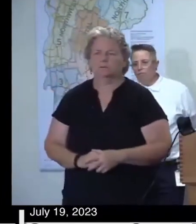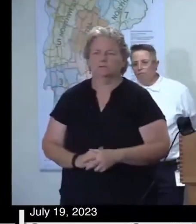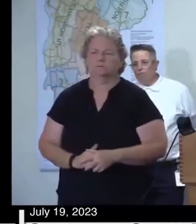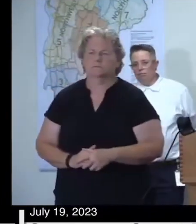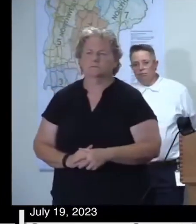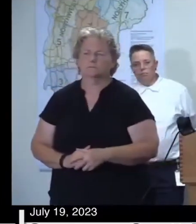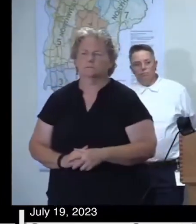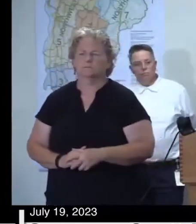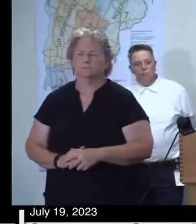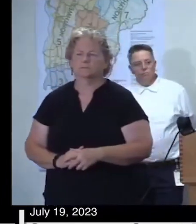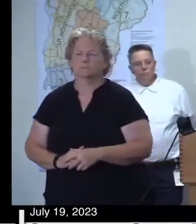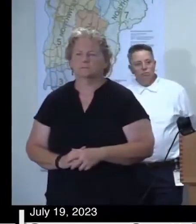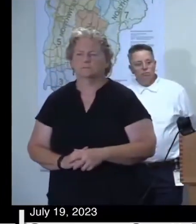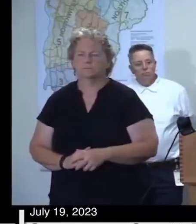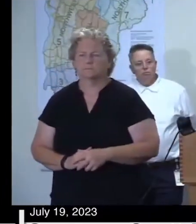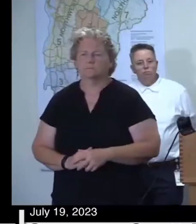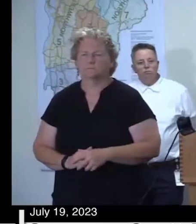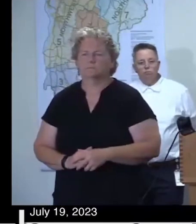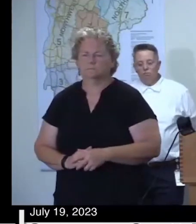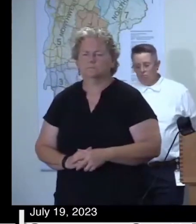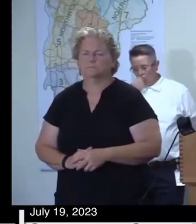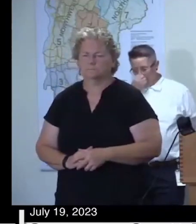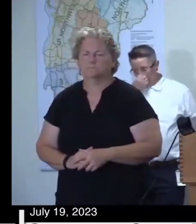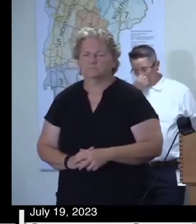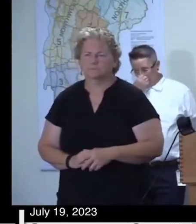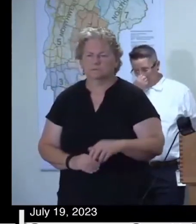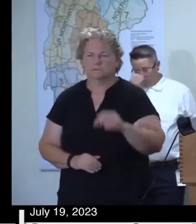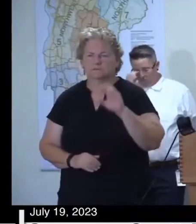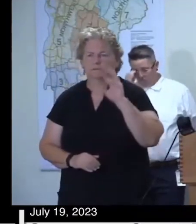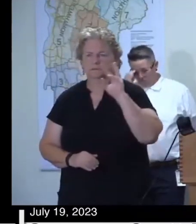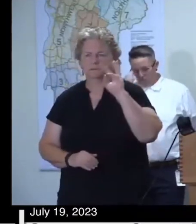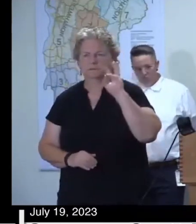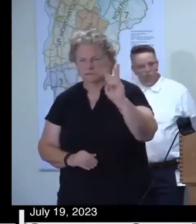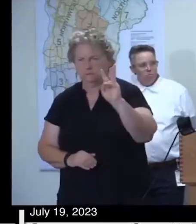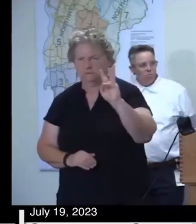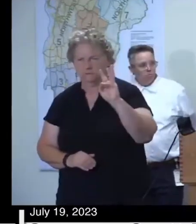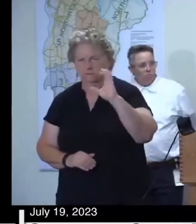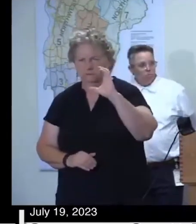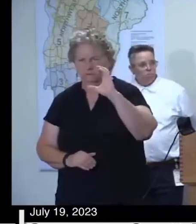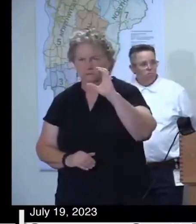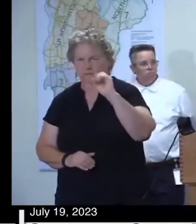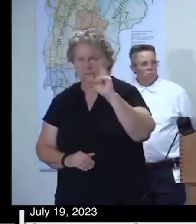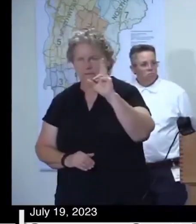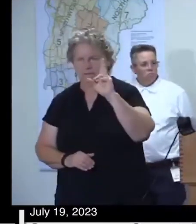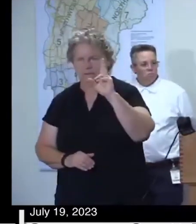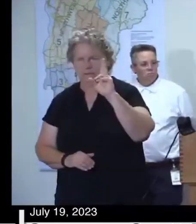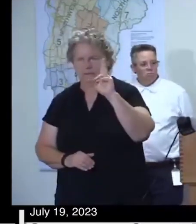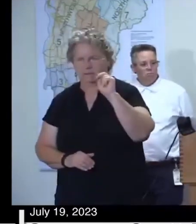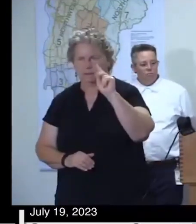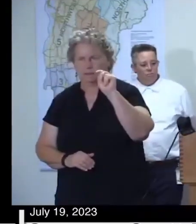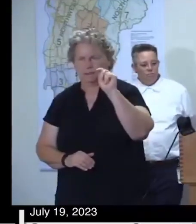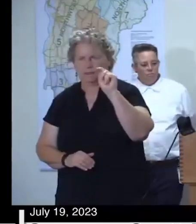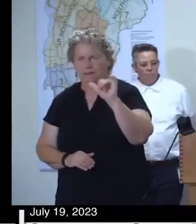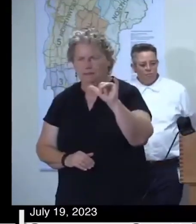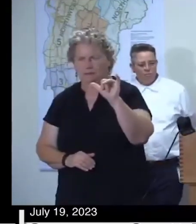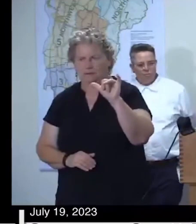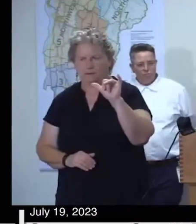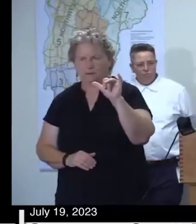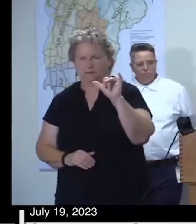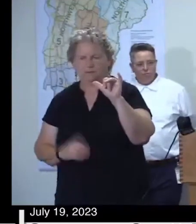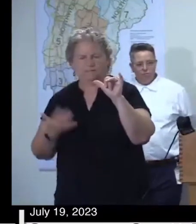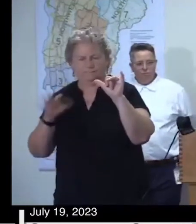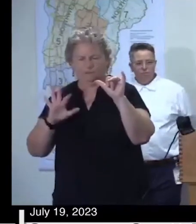people walking on the ground to take a look at it, in order to meet the governor's desire of an expeditious